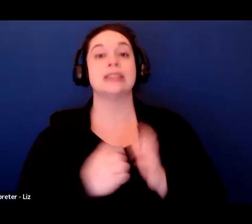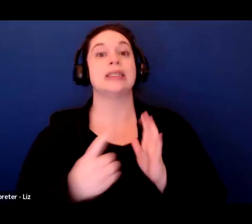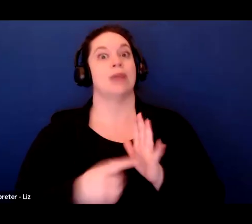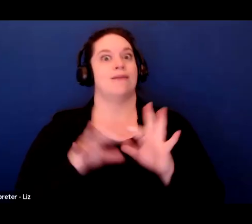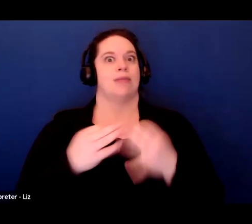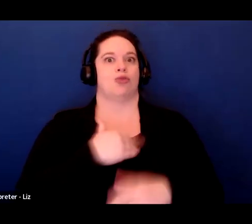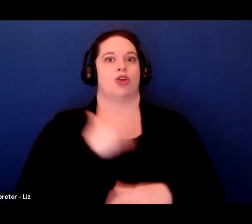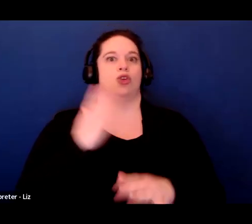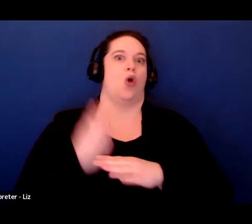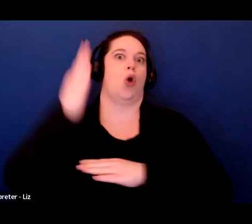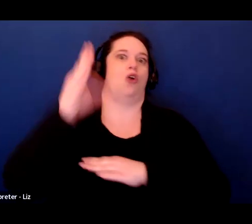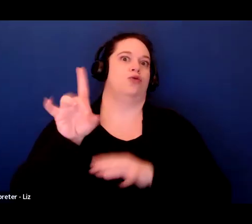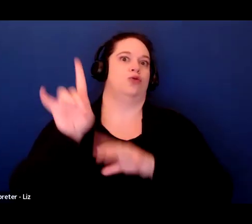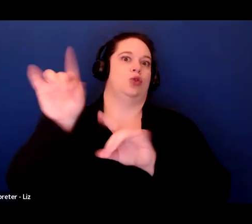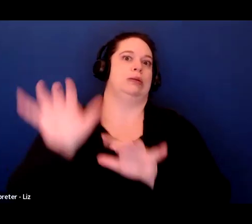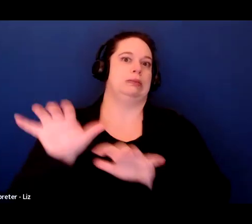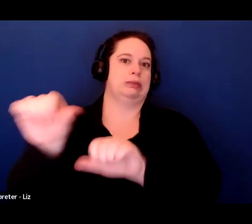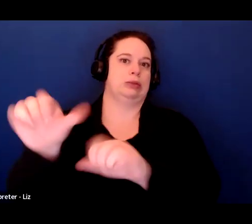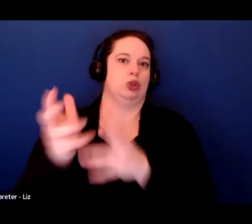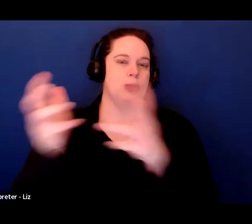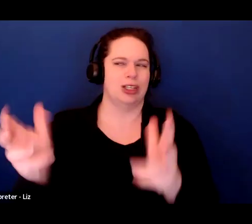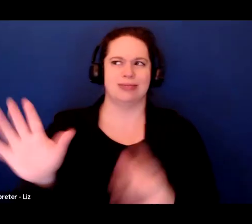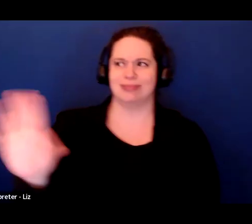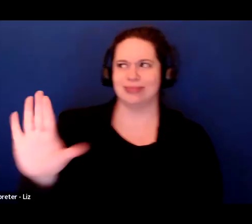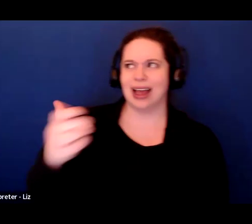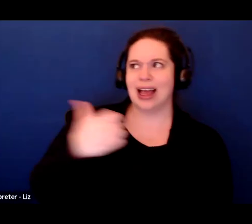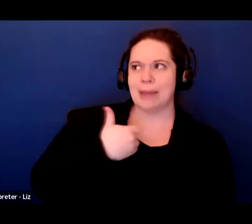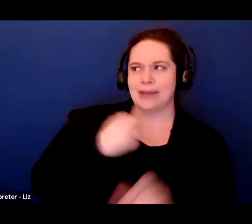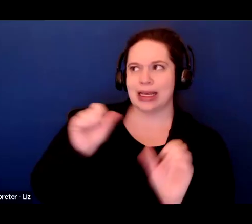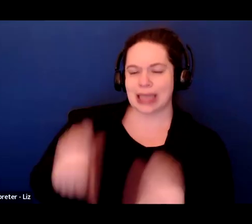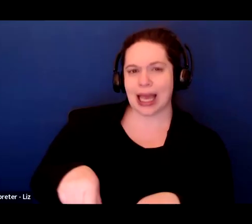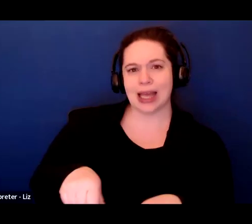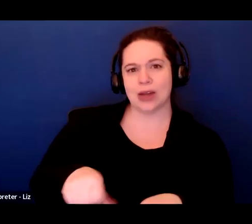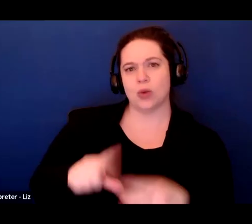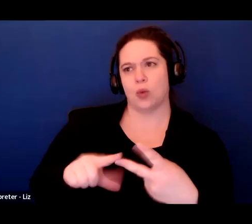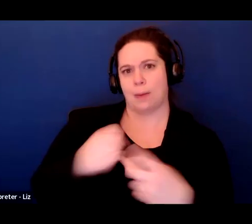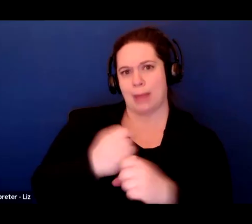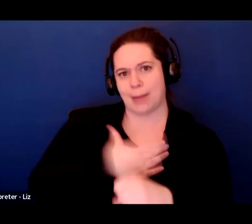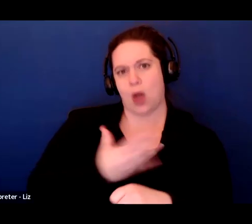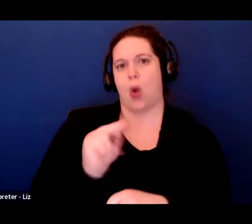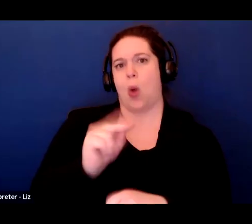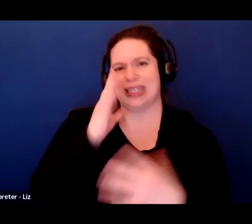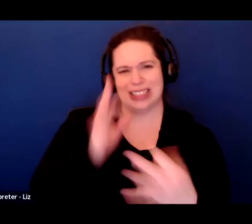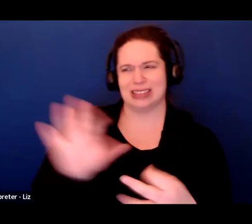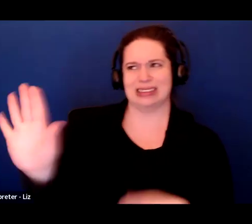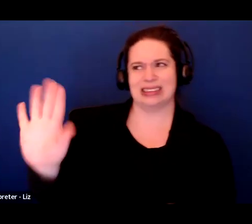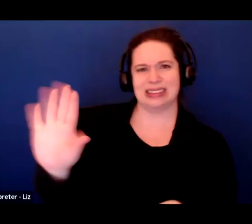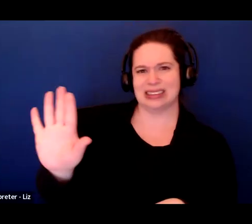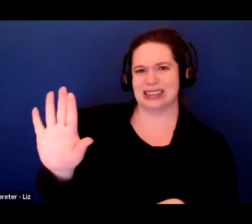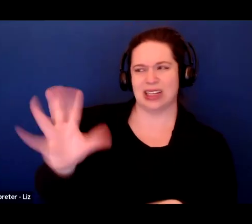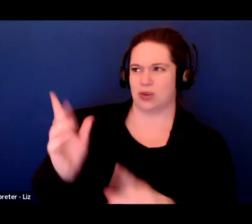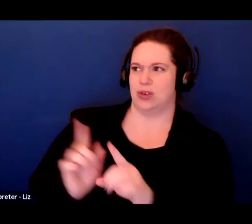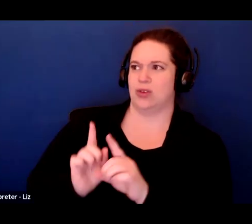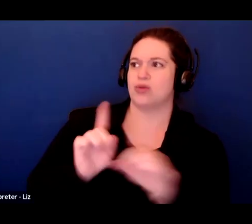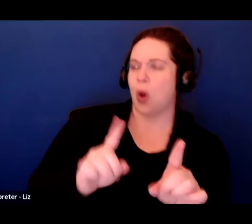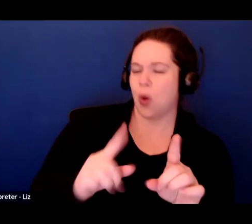you. Or, and you think, "Well, I can really do this myself," or "I want to make my own decisions. I don't want you to go to the doctor and